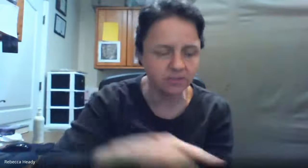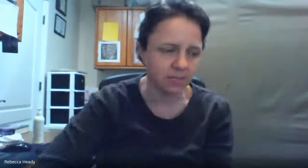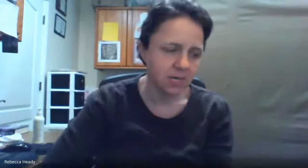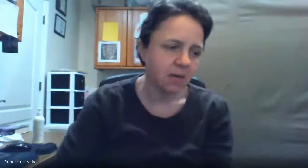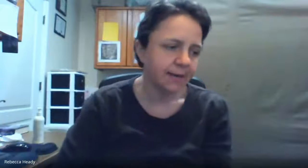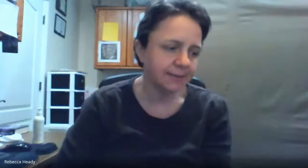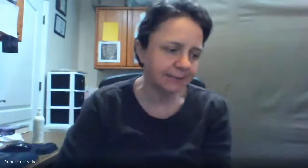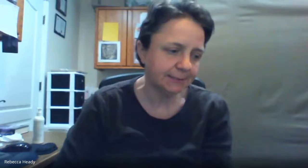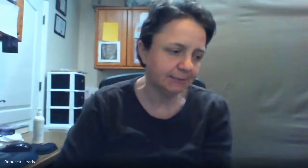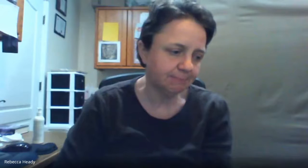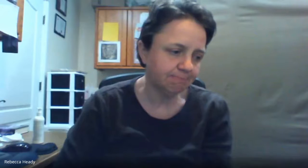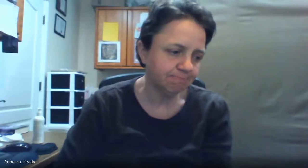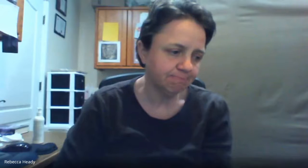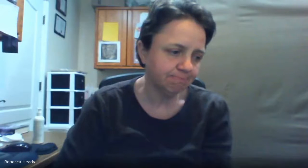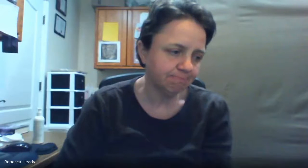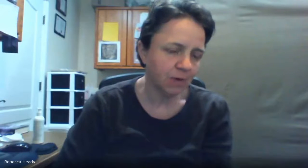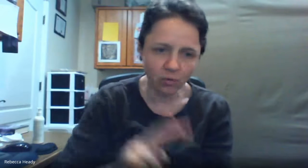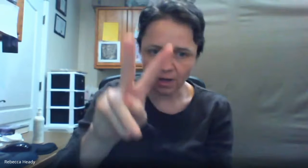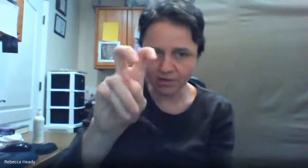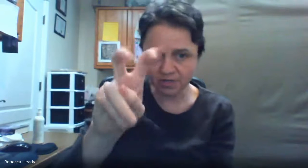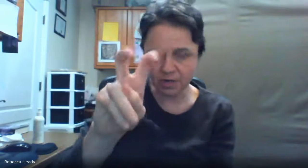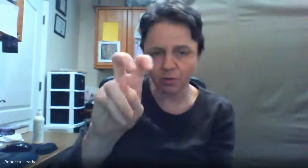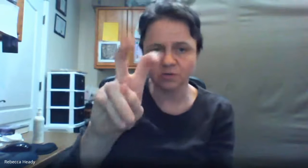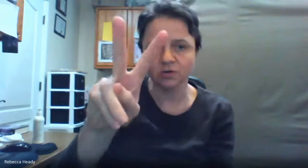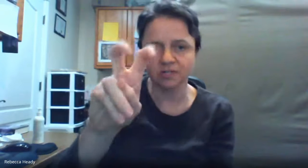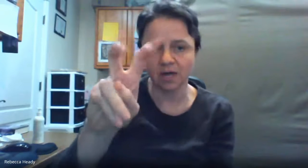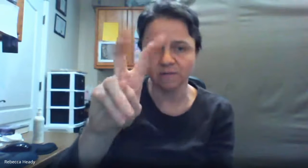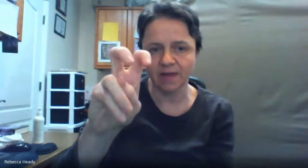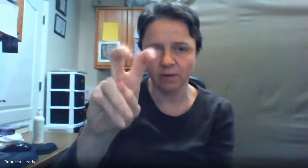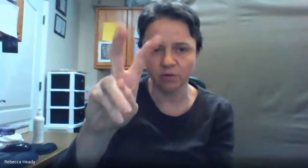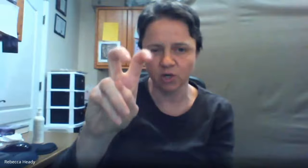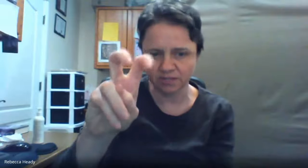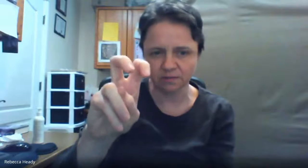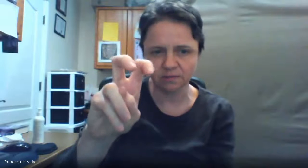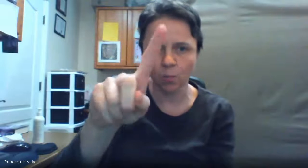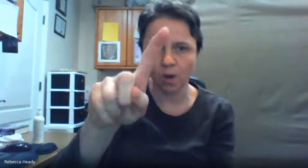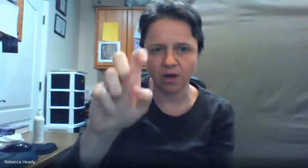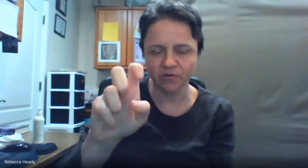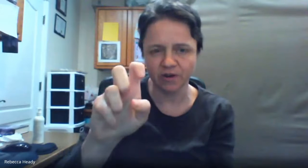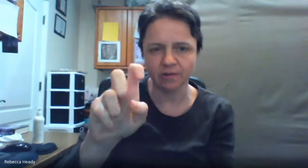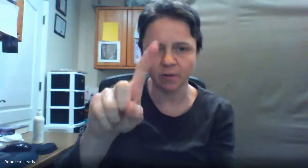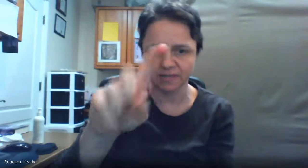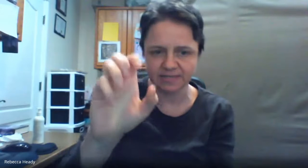bounced. All the 100 numbers are just kind of like crooked, like 100, like